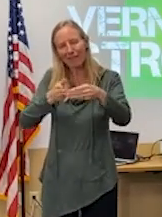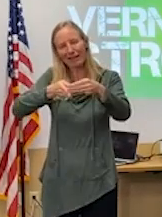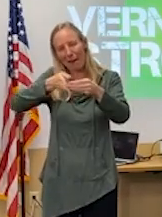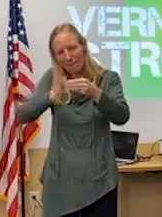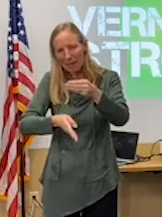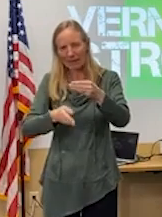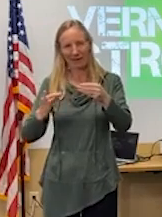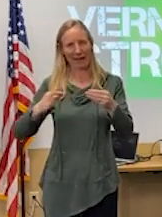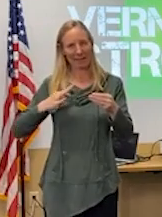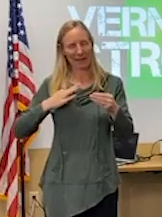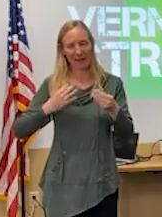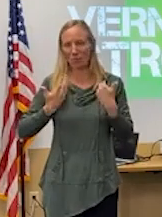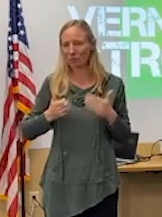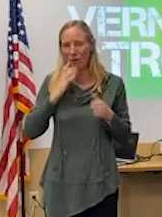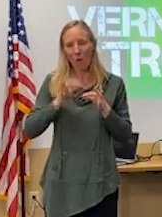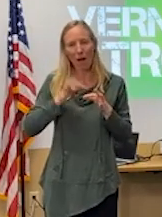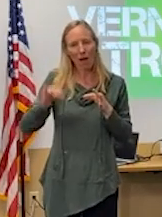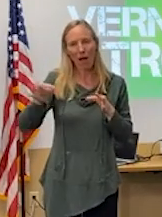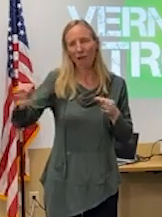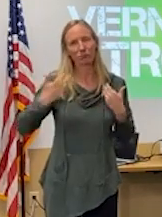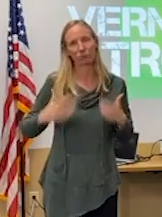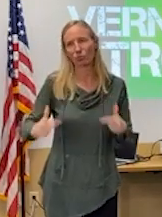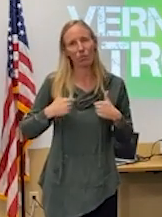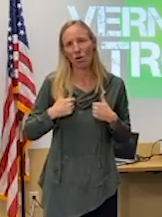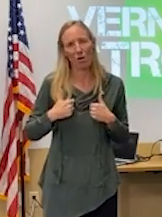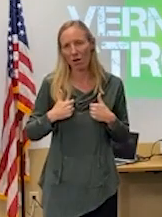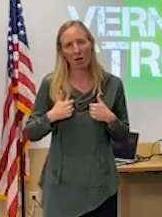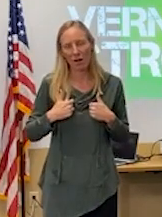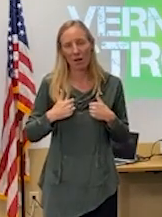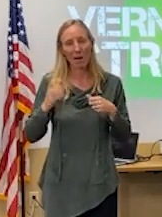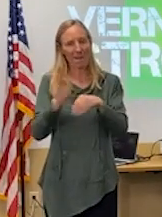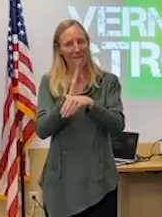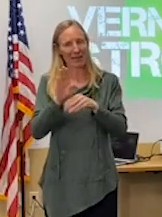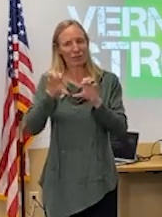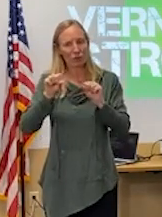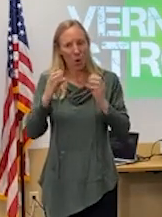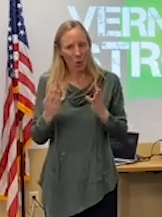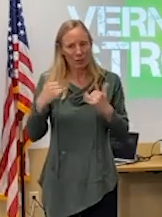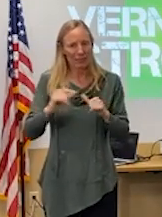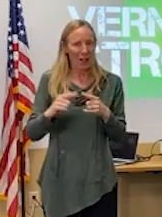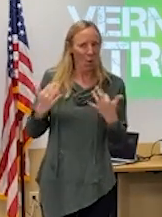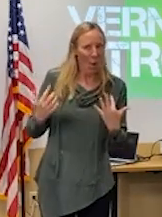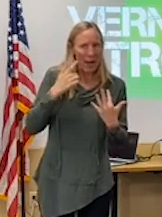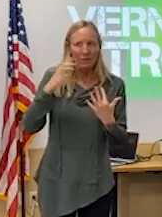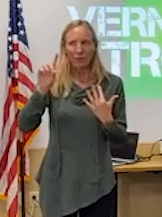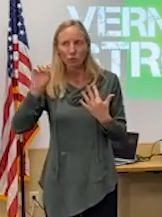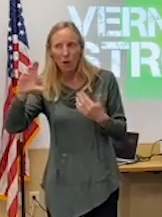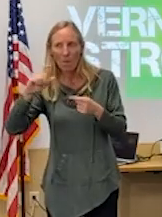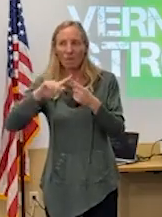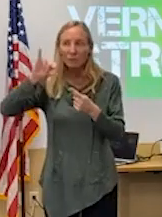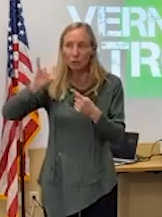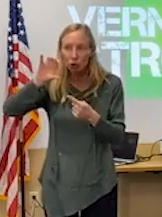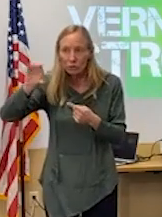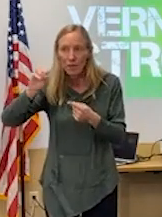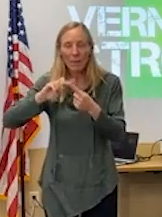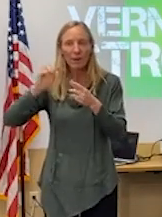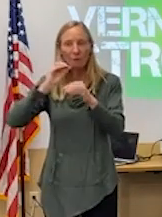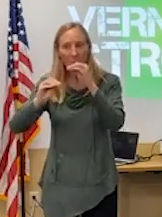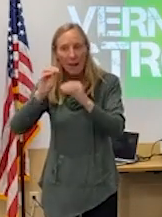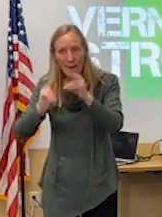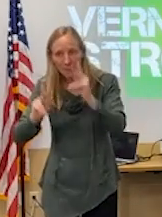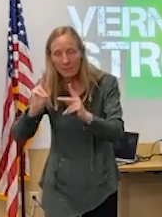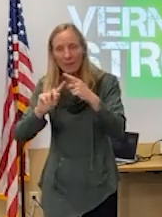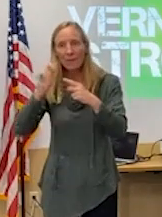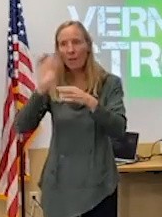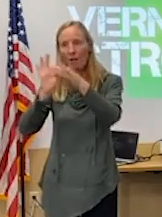avoid delays. We know many business owners are still trying to get their documentation together. Our message to those people who have